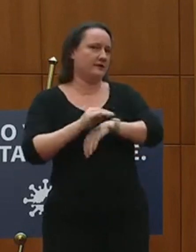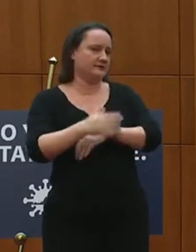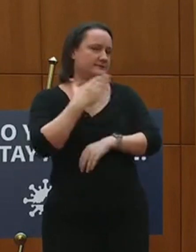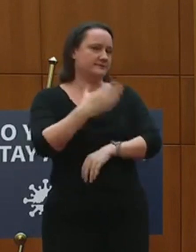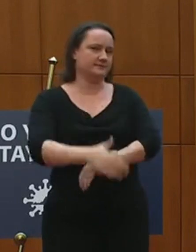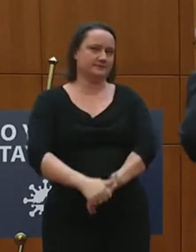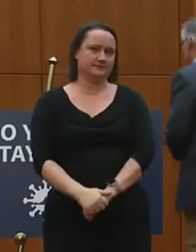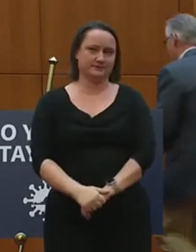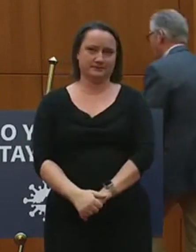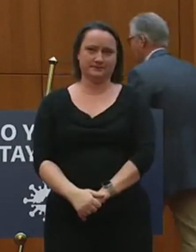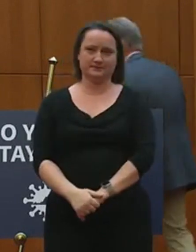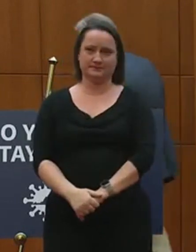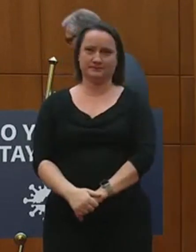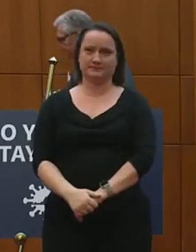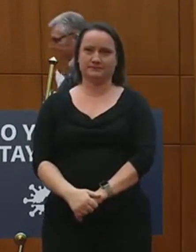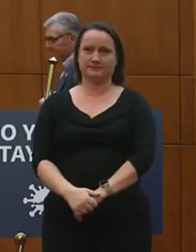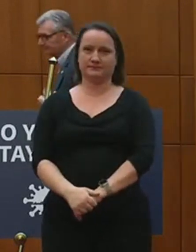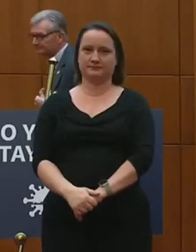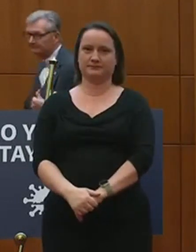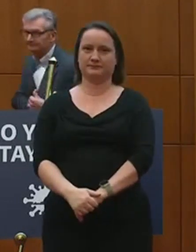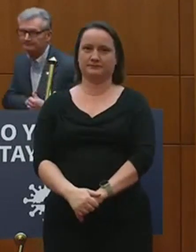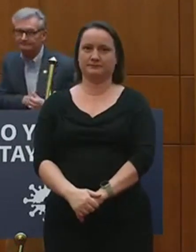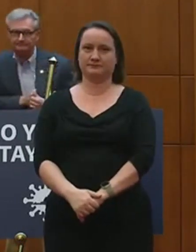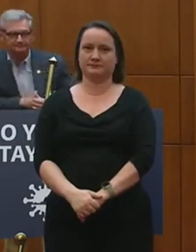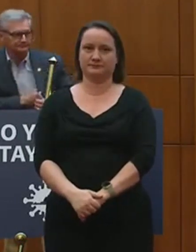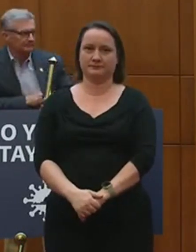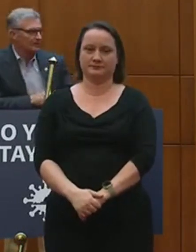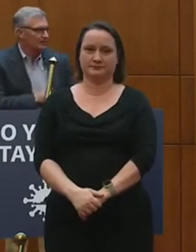Secretary Lane.